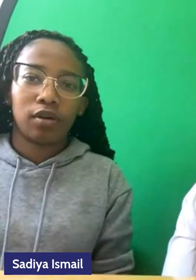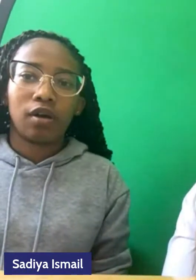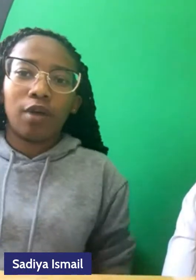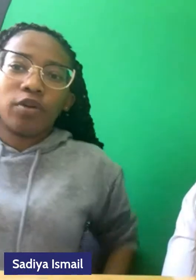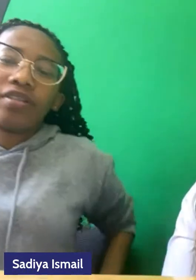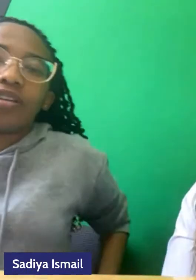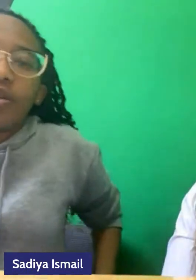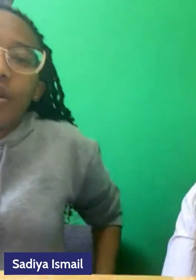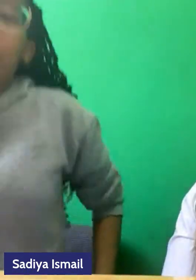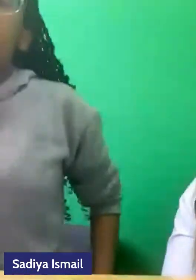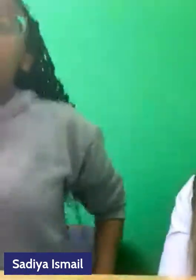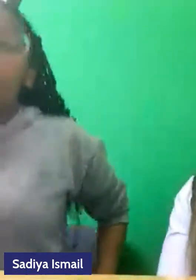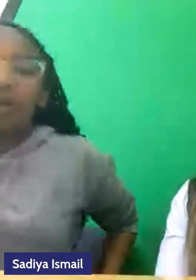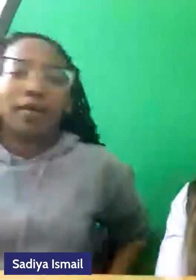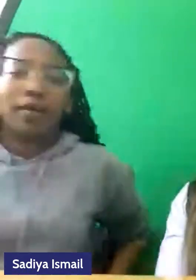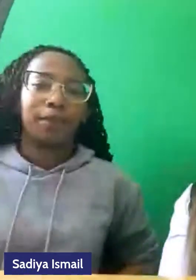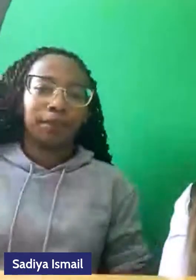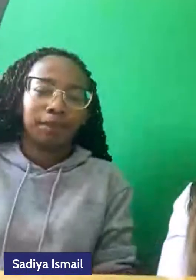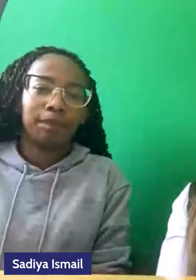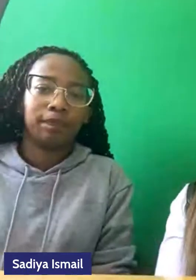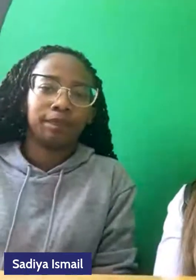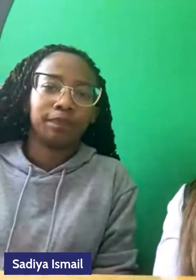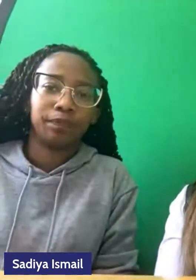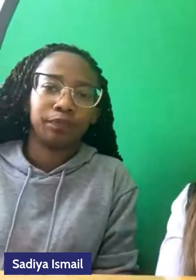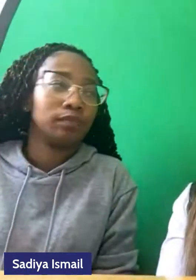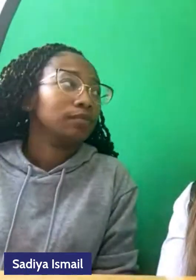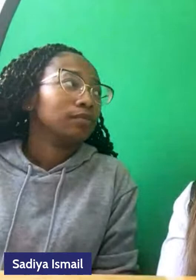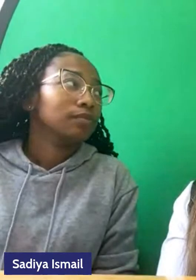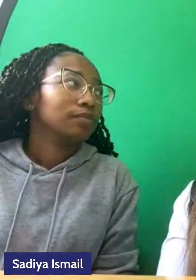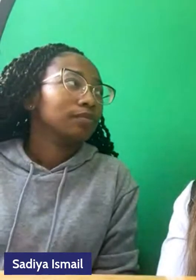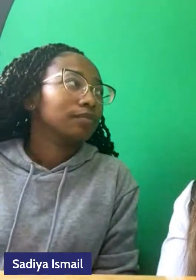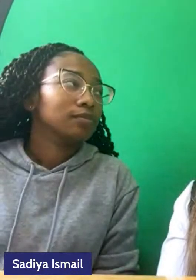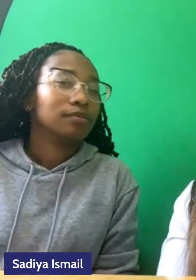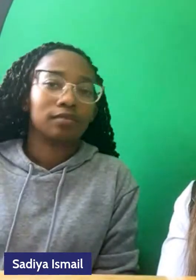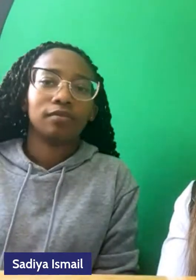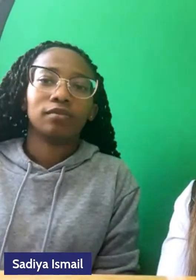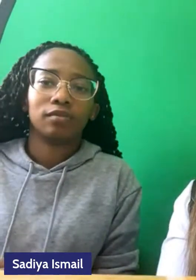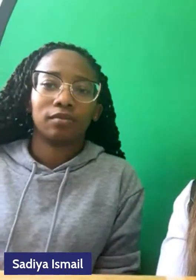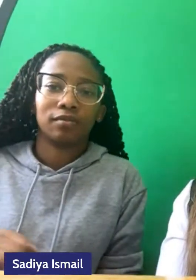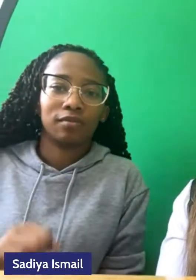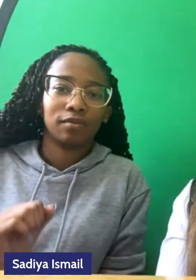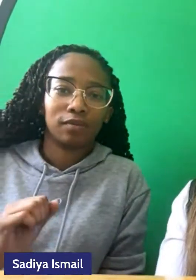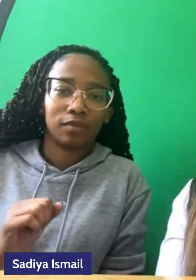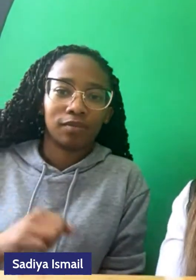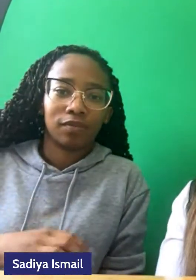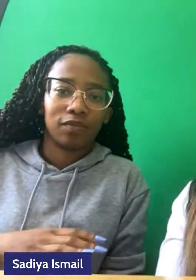Okay, I'm well, so thank you. How are you? I'm good. Your name, please?